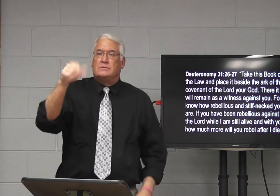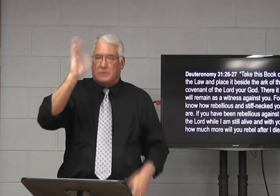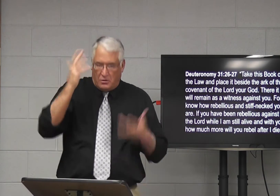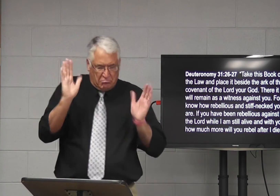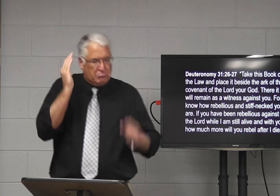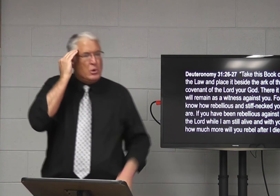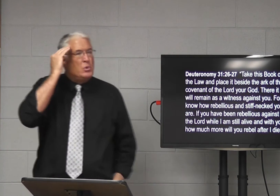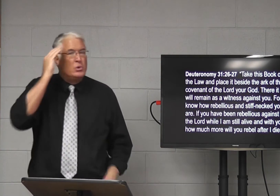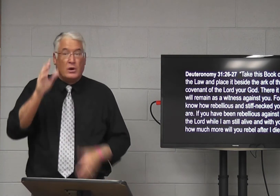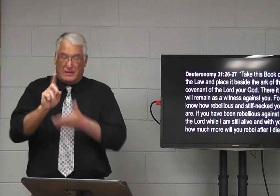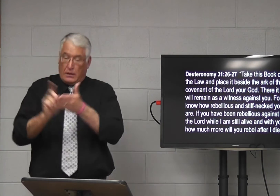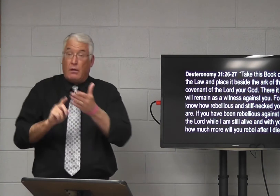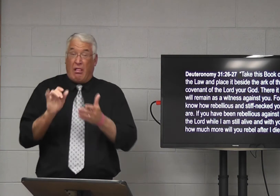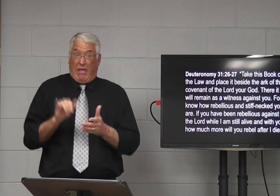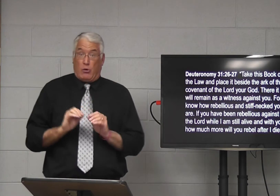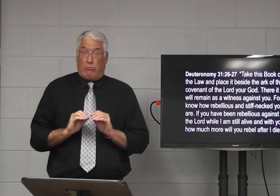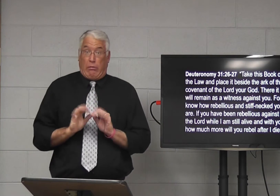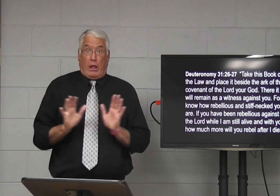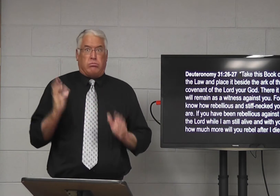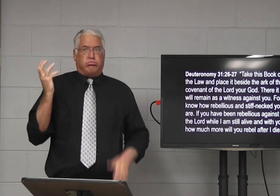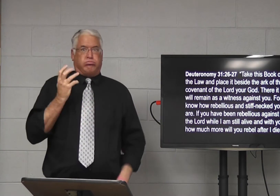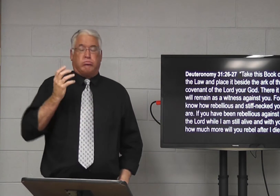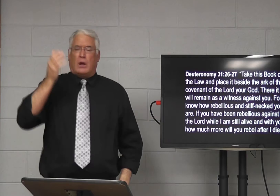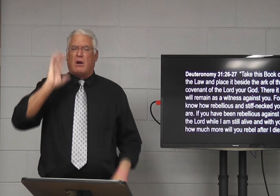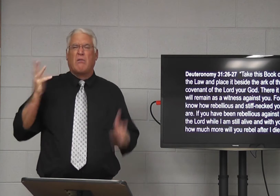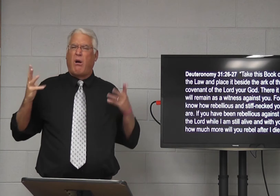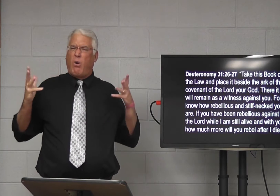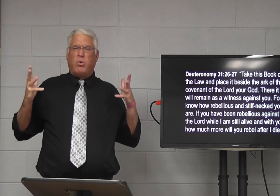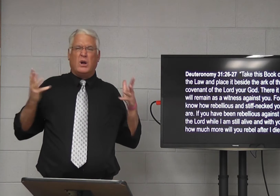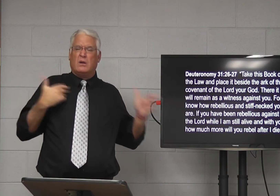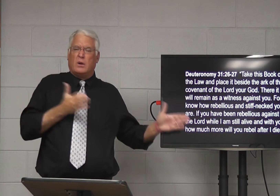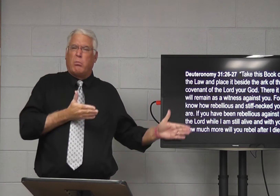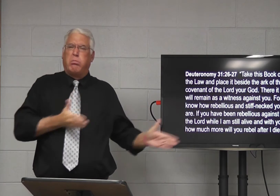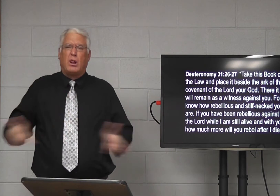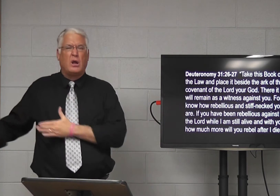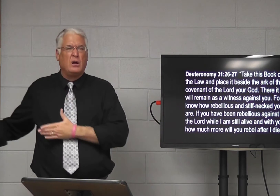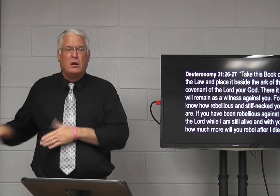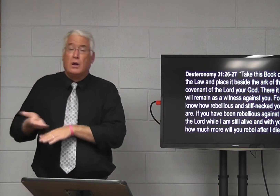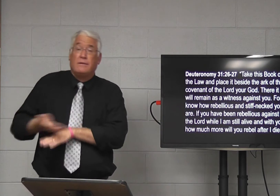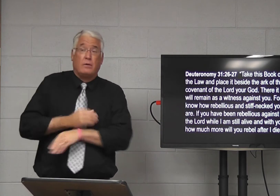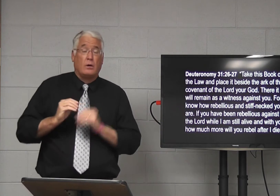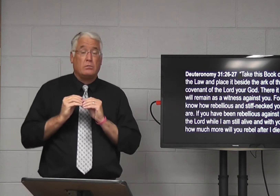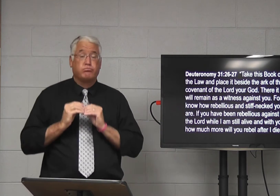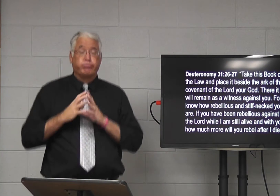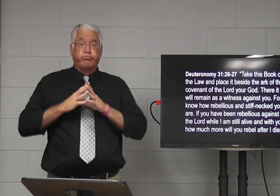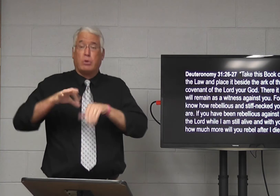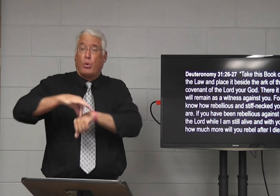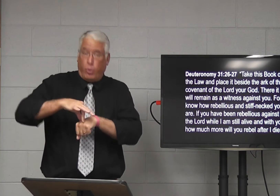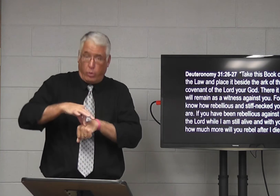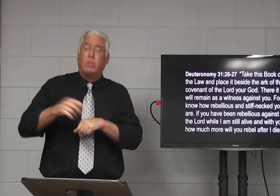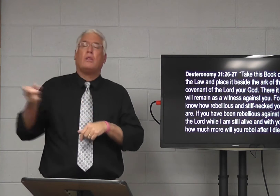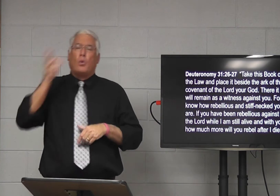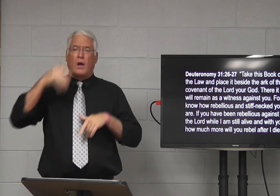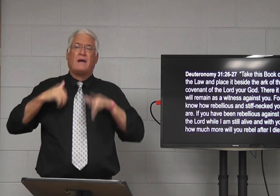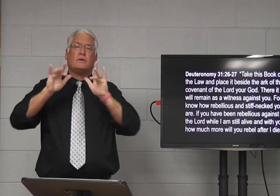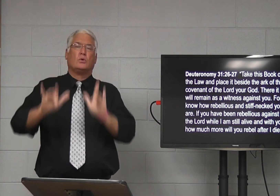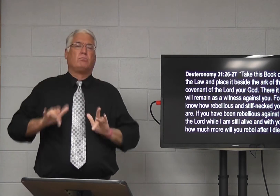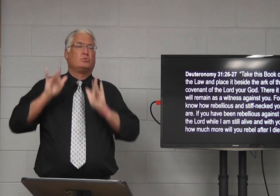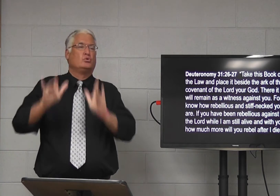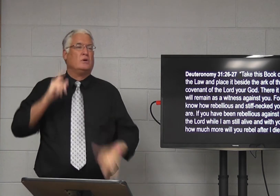So before he do it, yes, God knew it. He was very clear in his design. You know, before he created